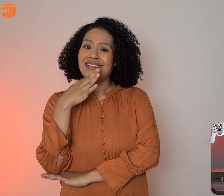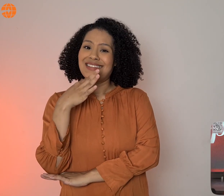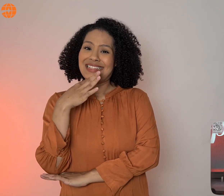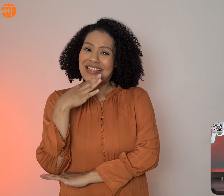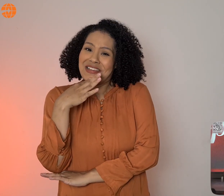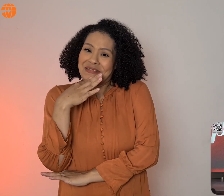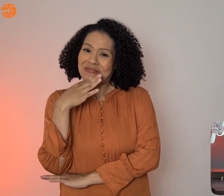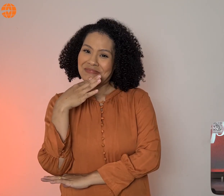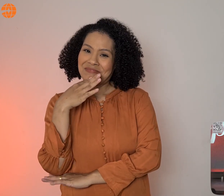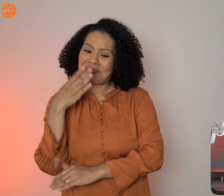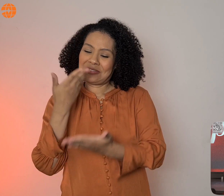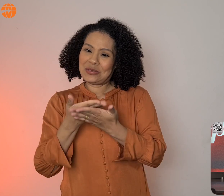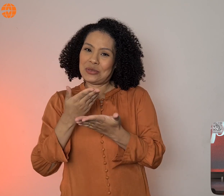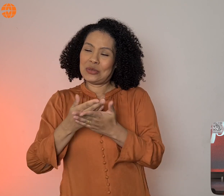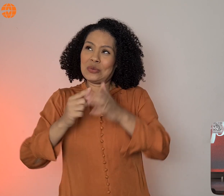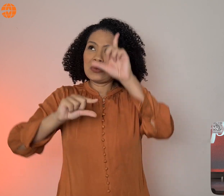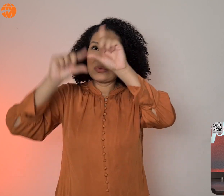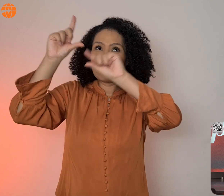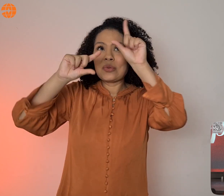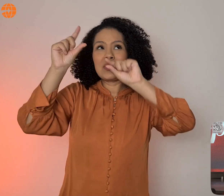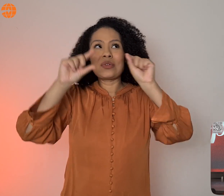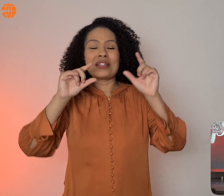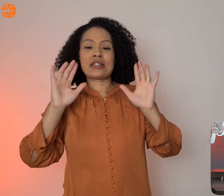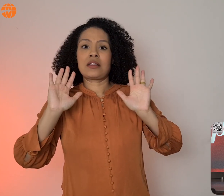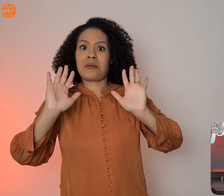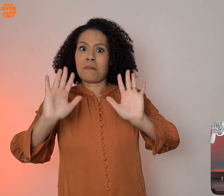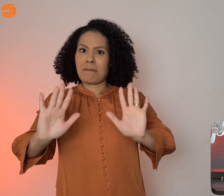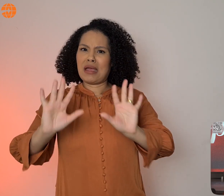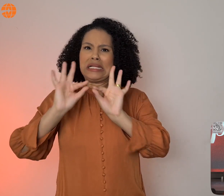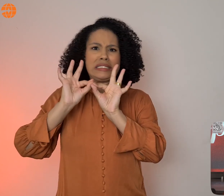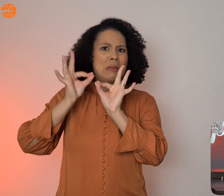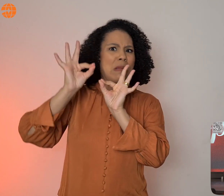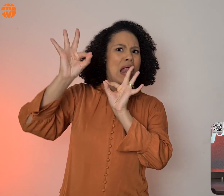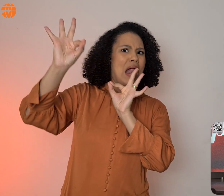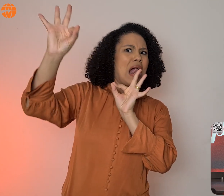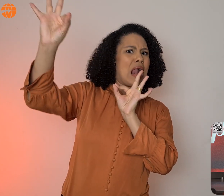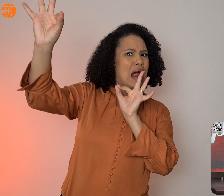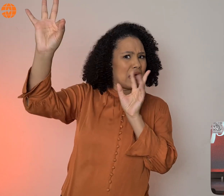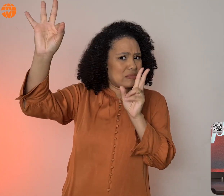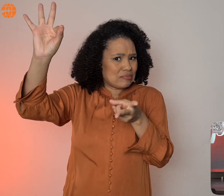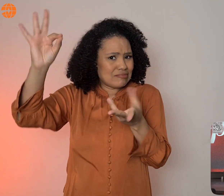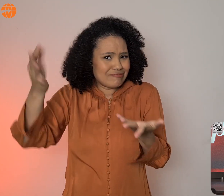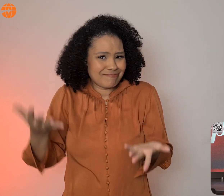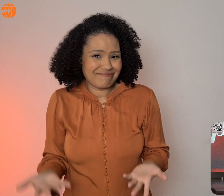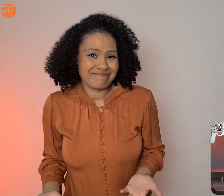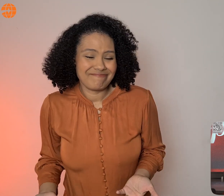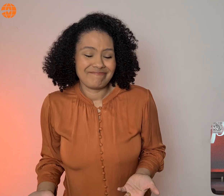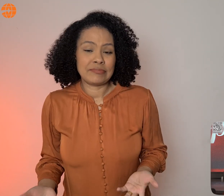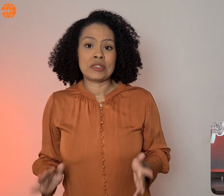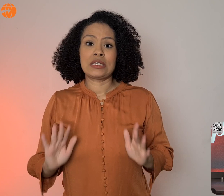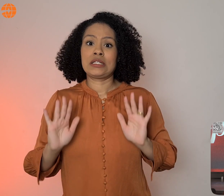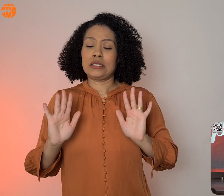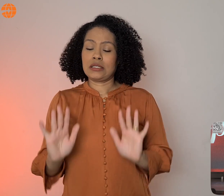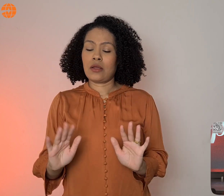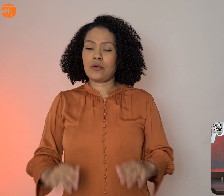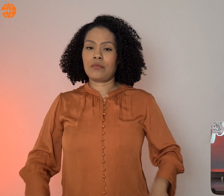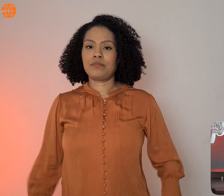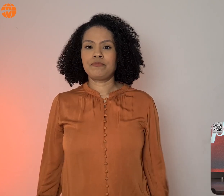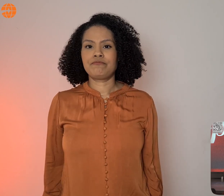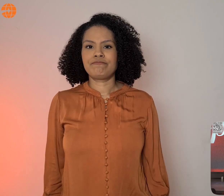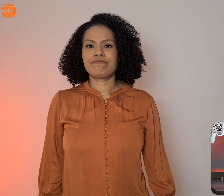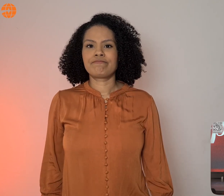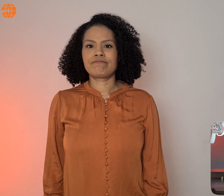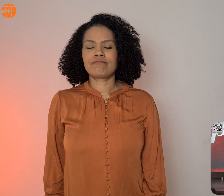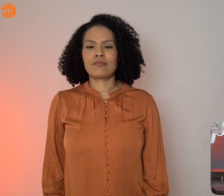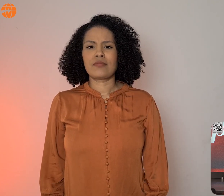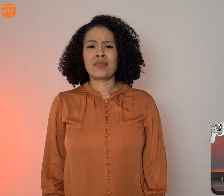Davi conhecia de astronomia, but that's a long way. mas é um caminho bem distante. And even that distance is moving away from us